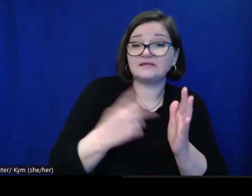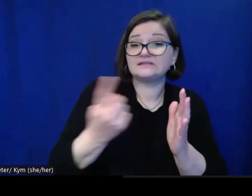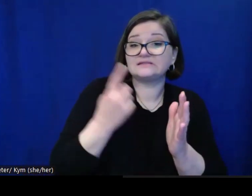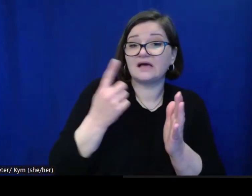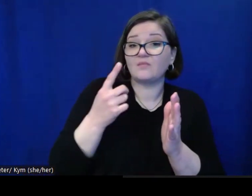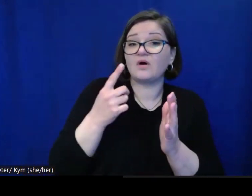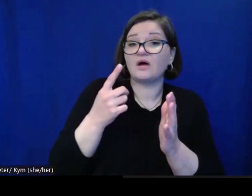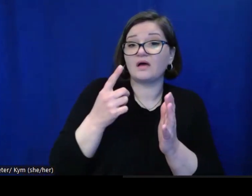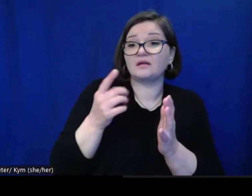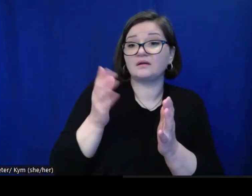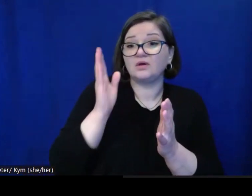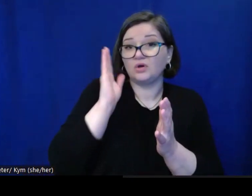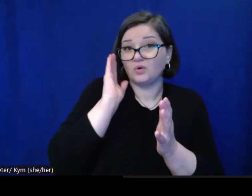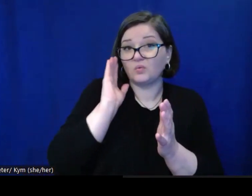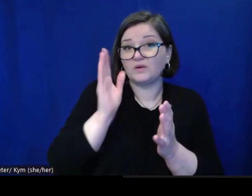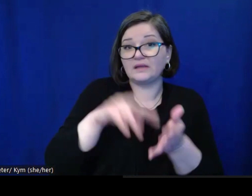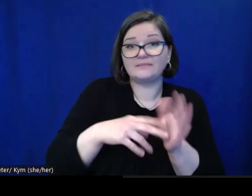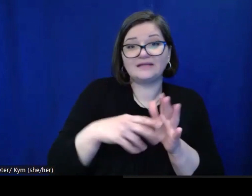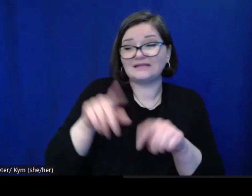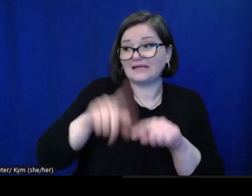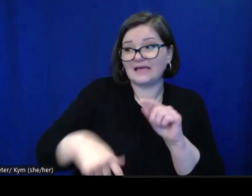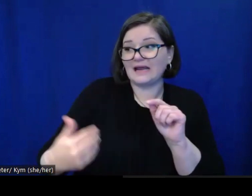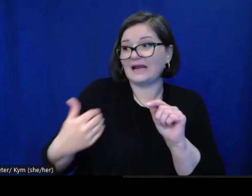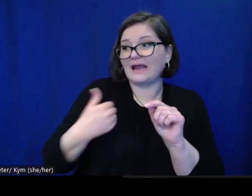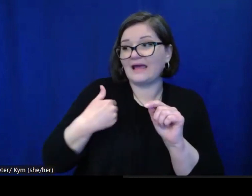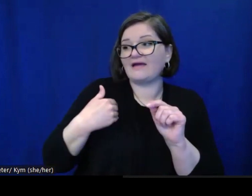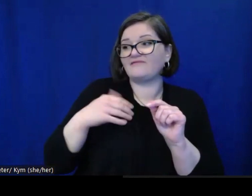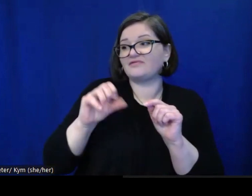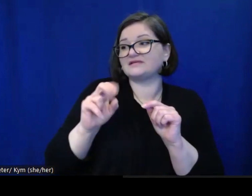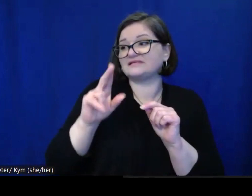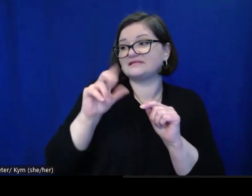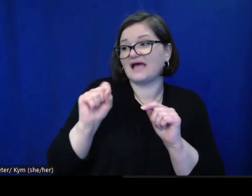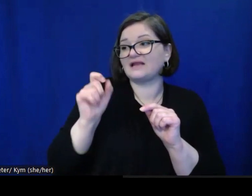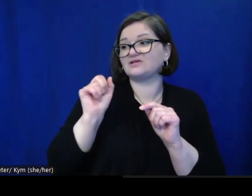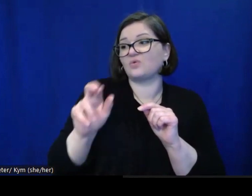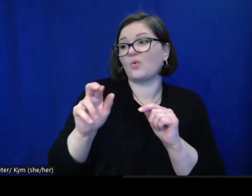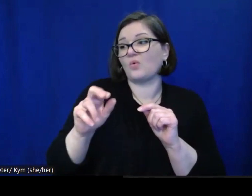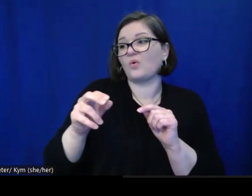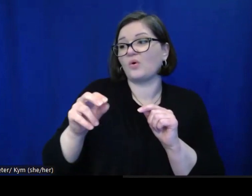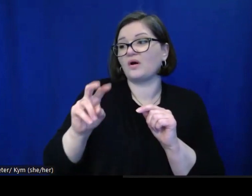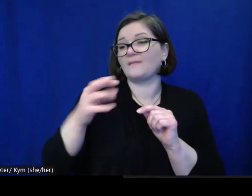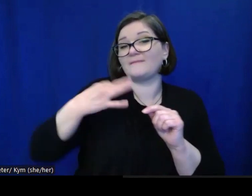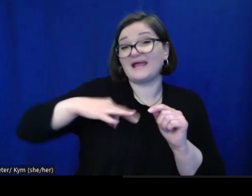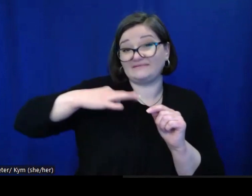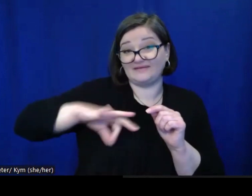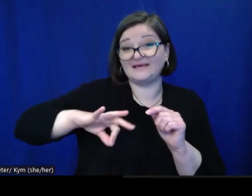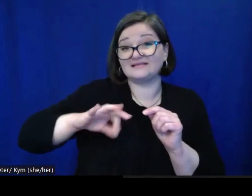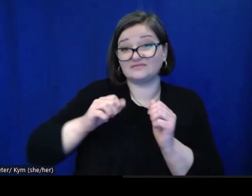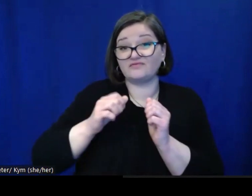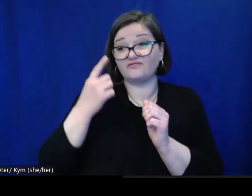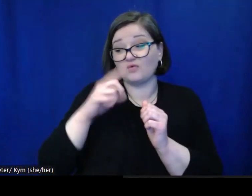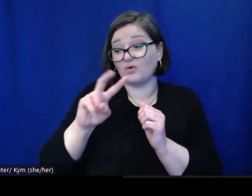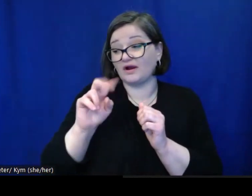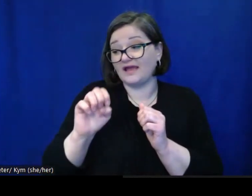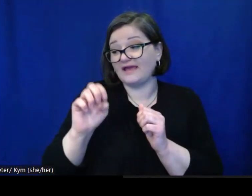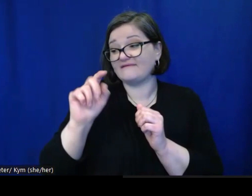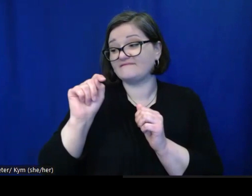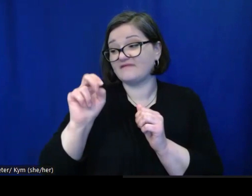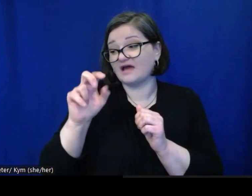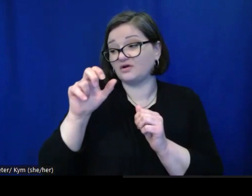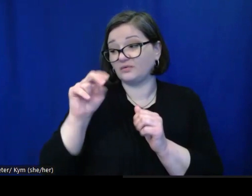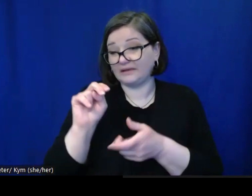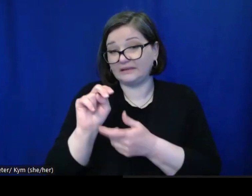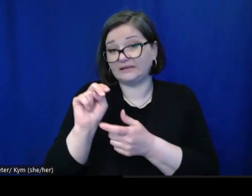veteran status or veterans benefits. But if we really think about the layman's terms of who's a